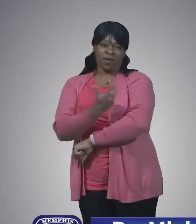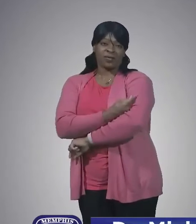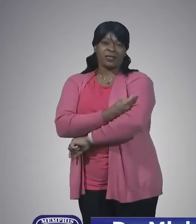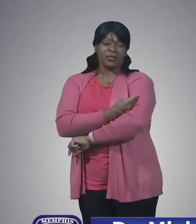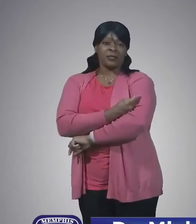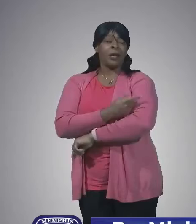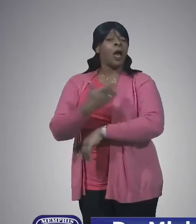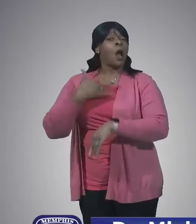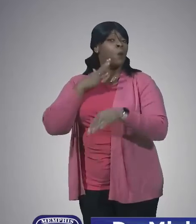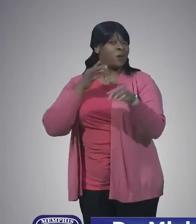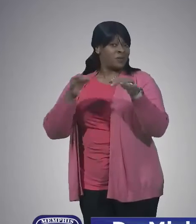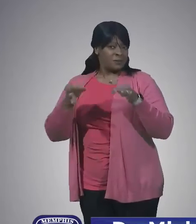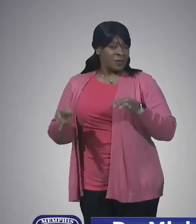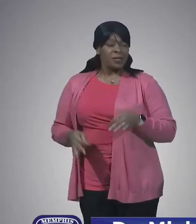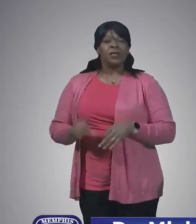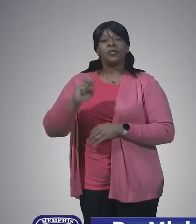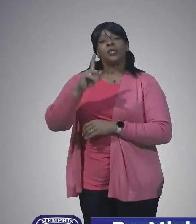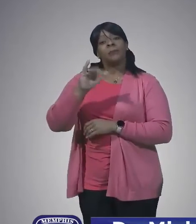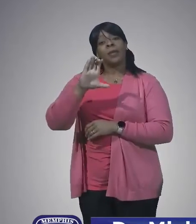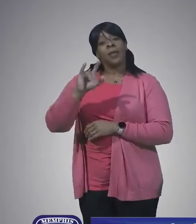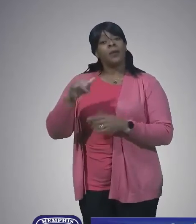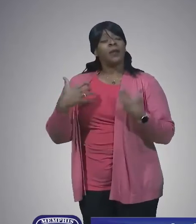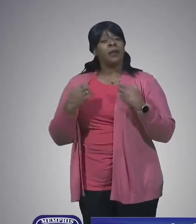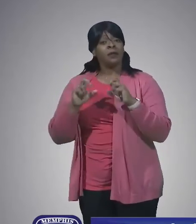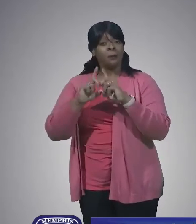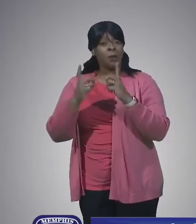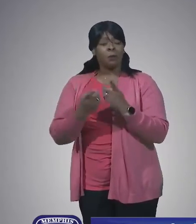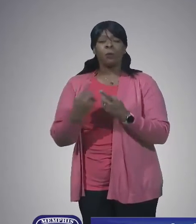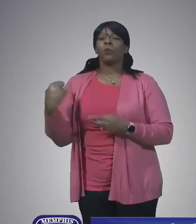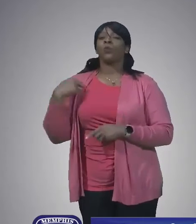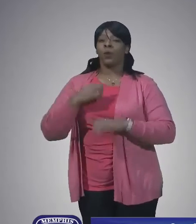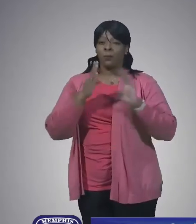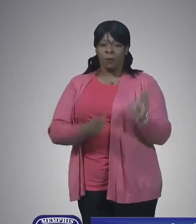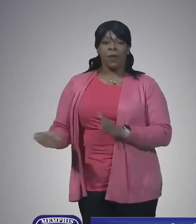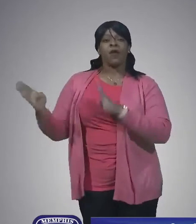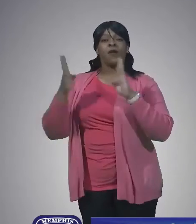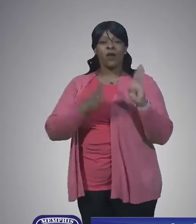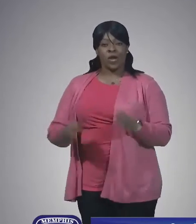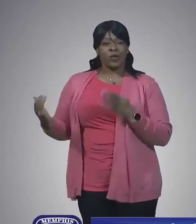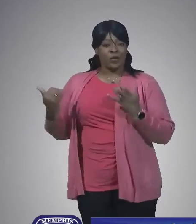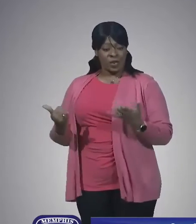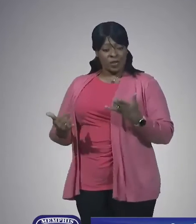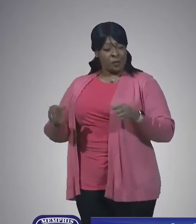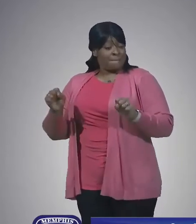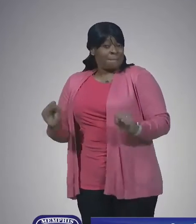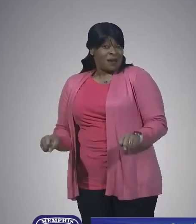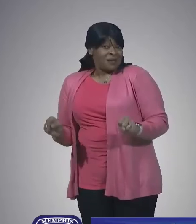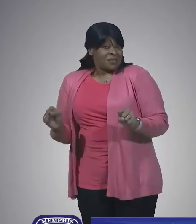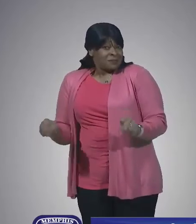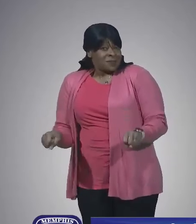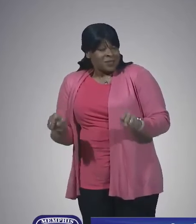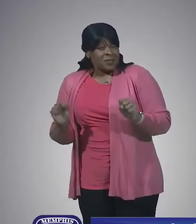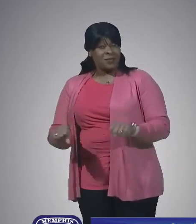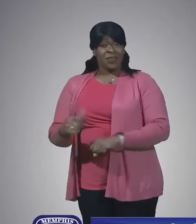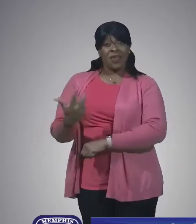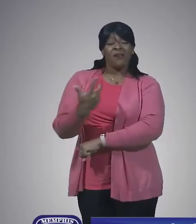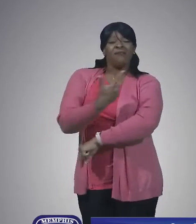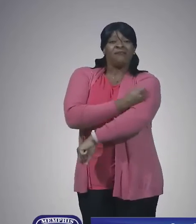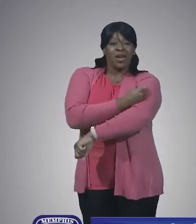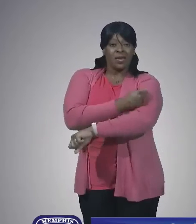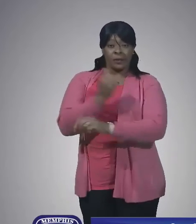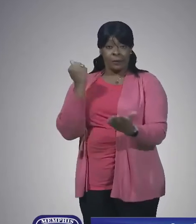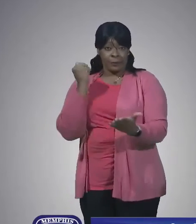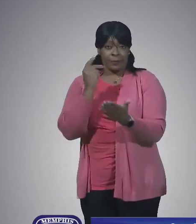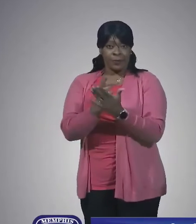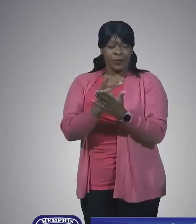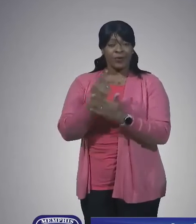I will tell you is that at the Shelby County Health Department, we are preparing for the possibility of the vaccine to be approved